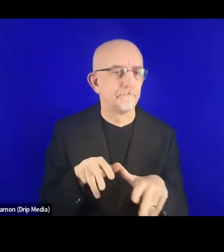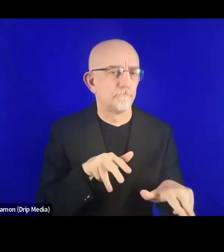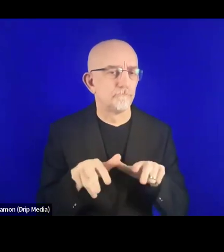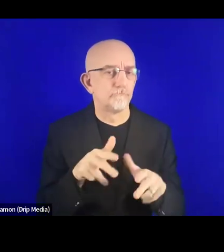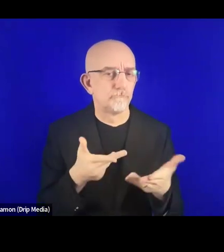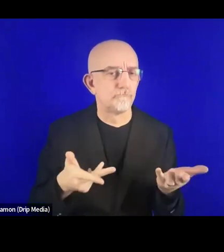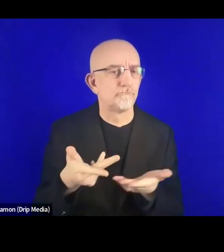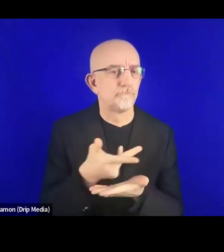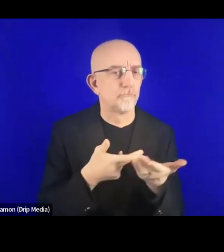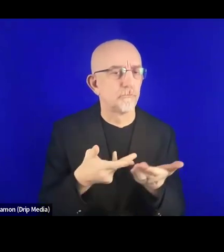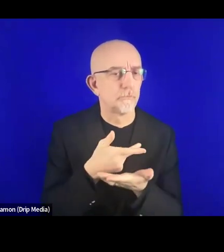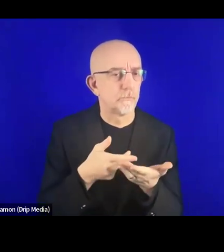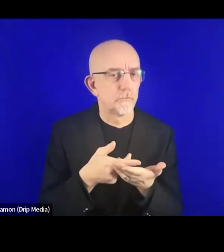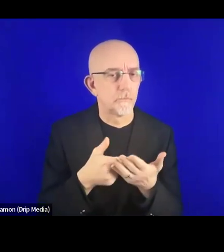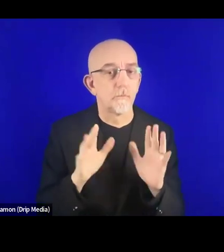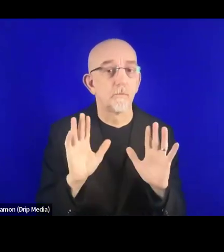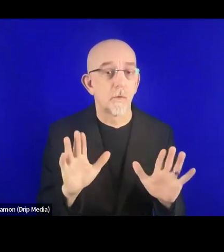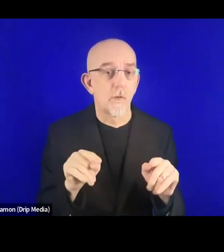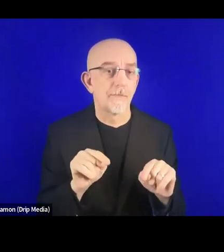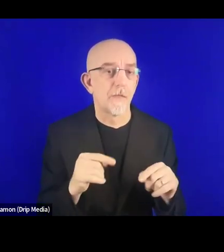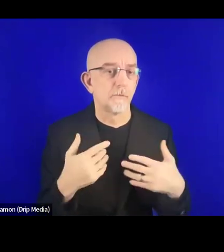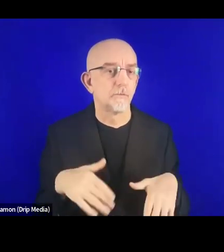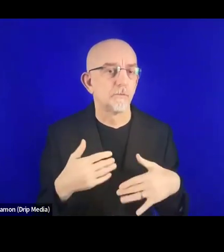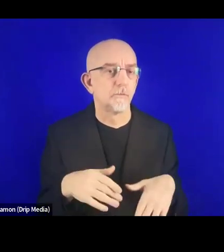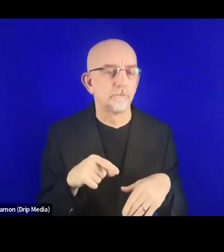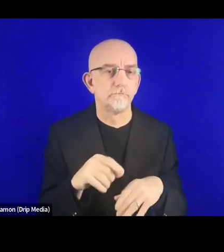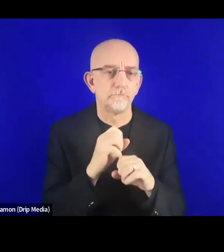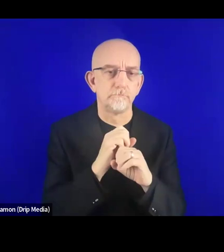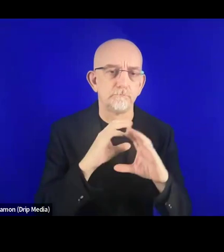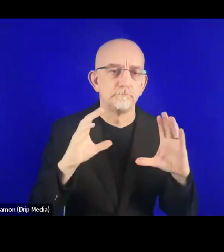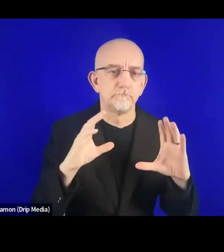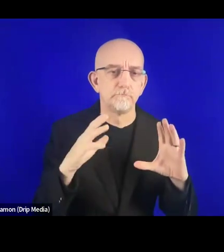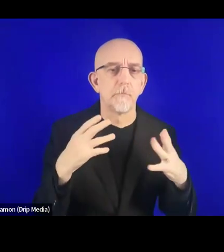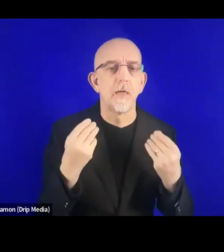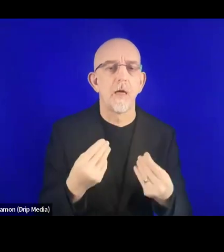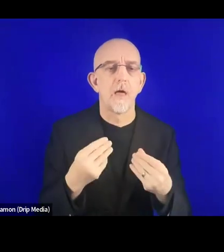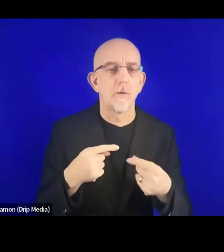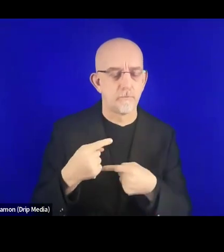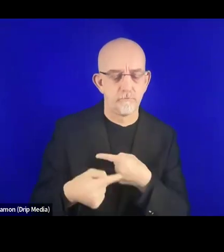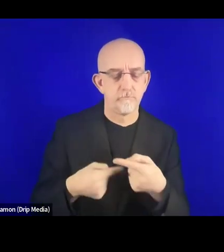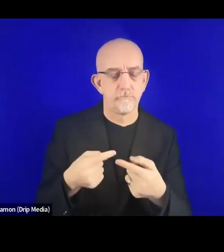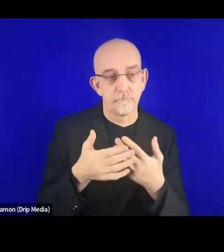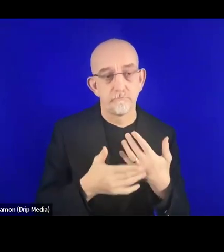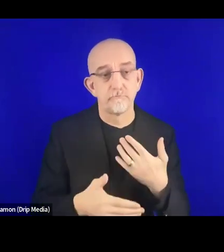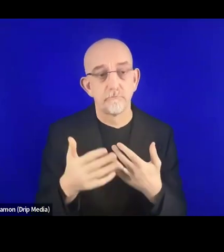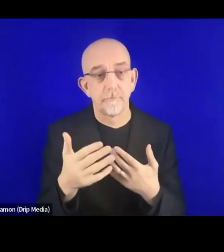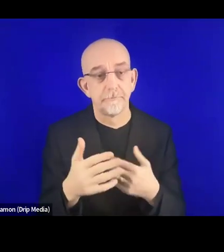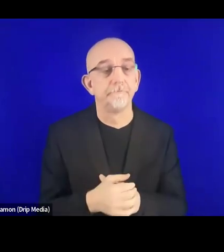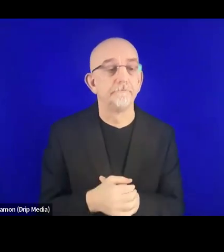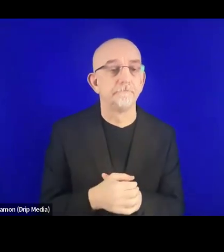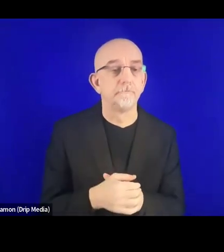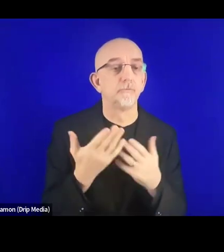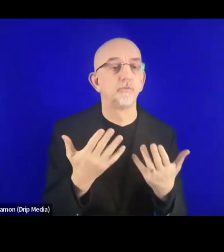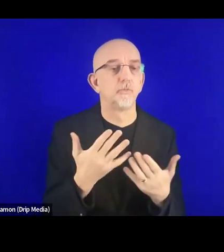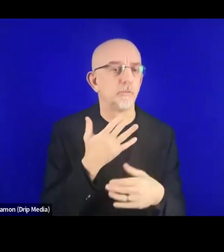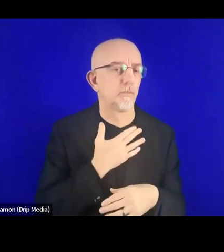really, I think, useful example of where this can work. Obviously there's now a journey to kind of implement the NDC, but